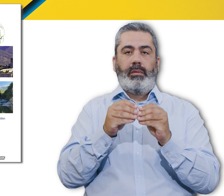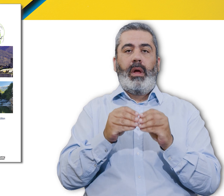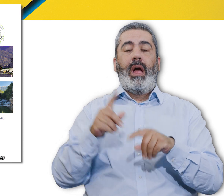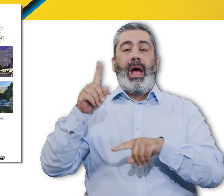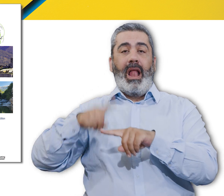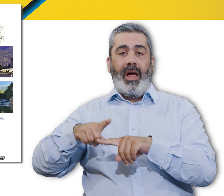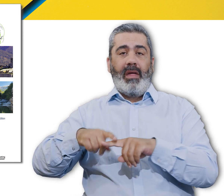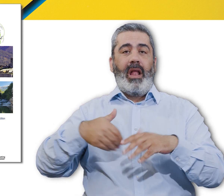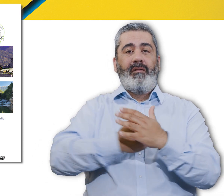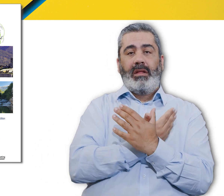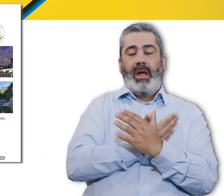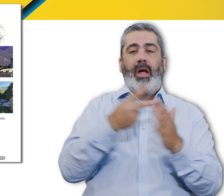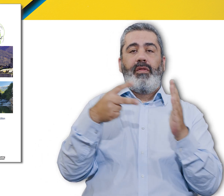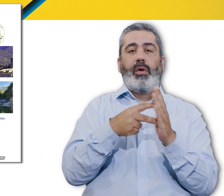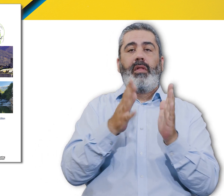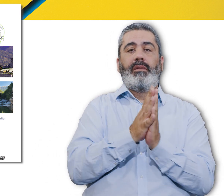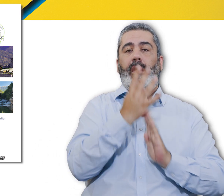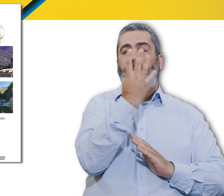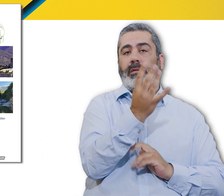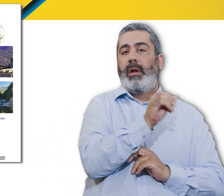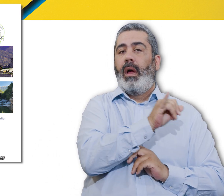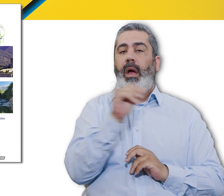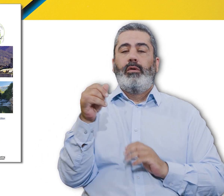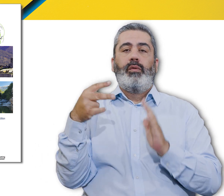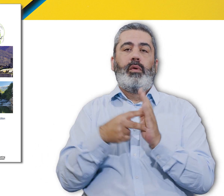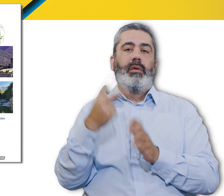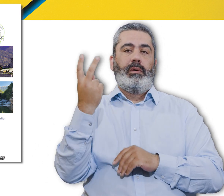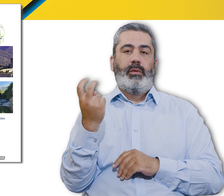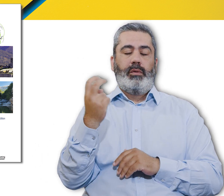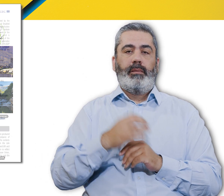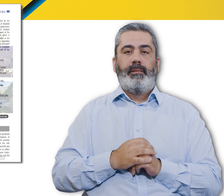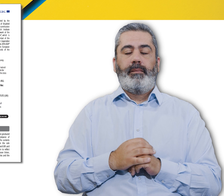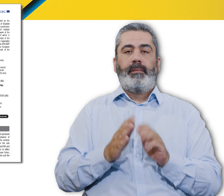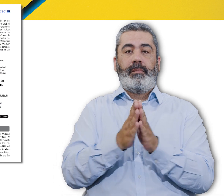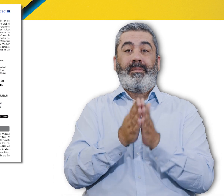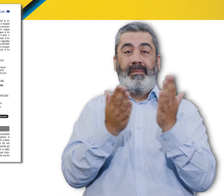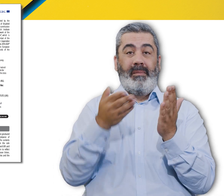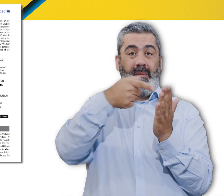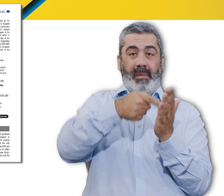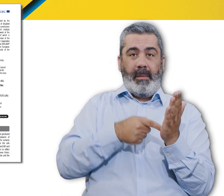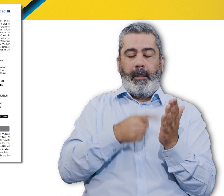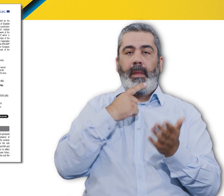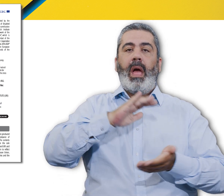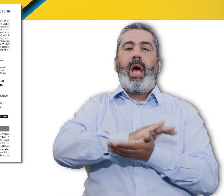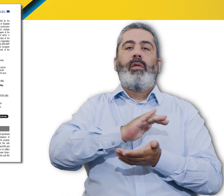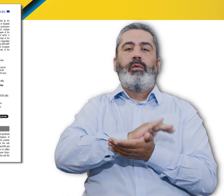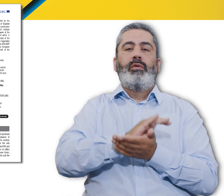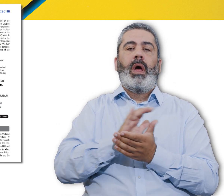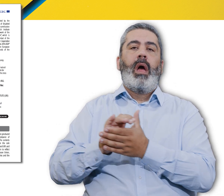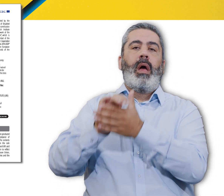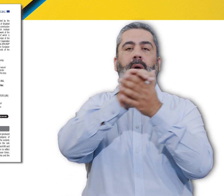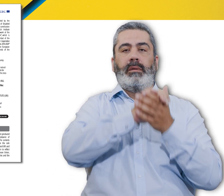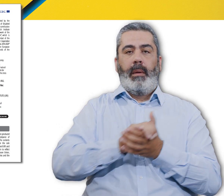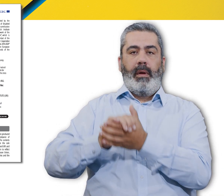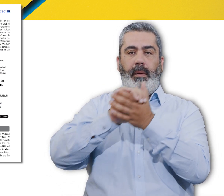2014-2020. Inner page. Publisher, National Confederation of Disabled People, NCDP.